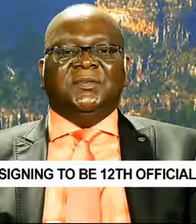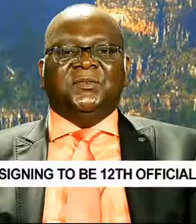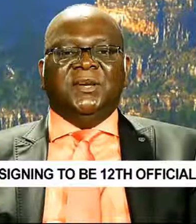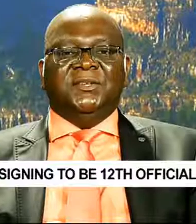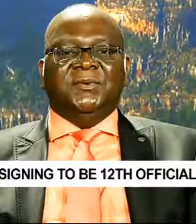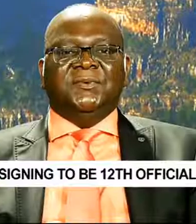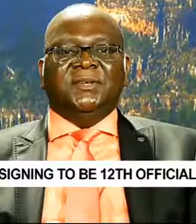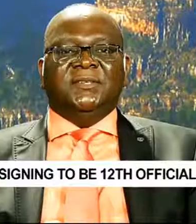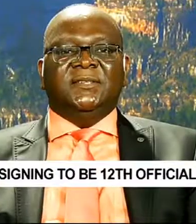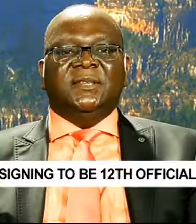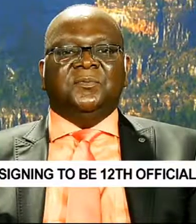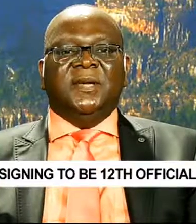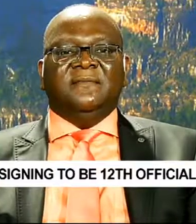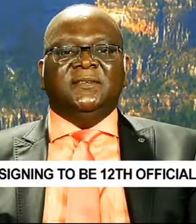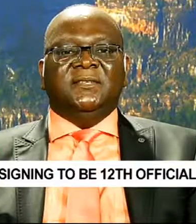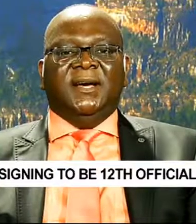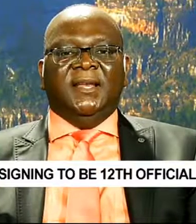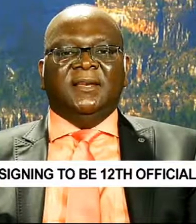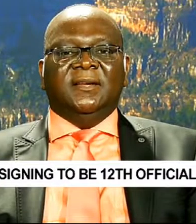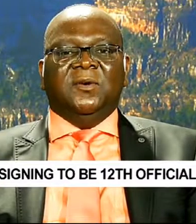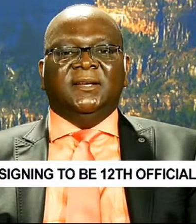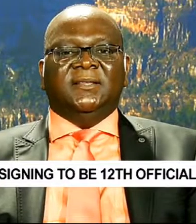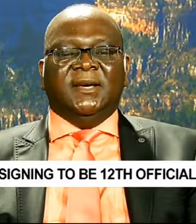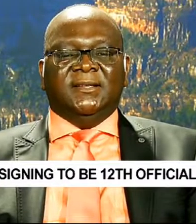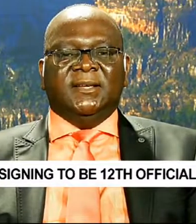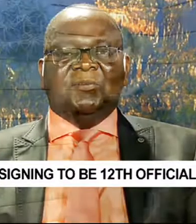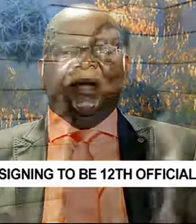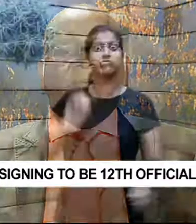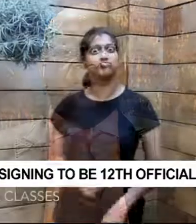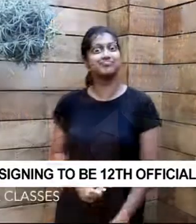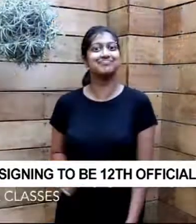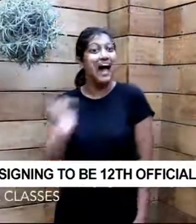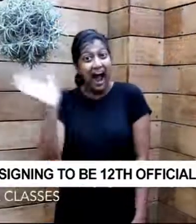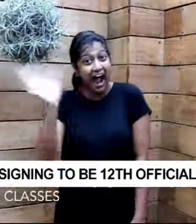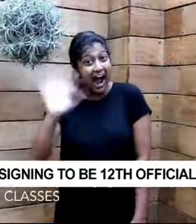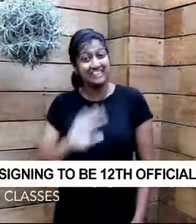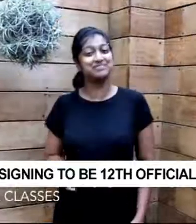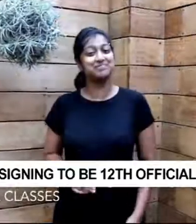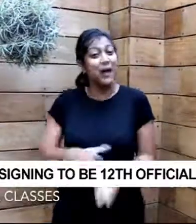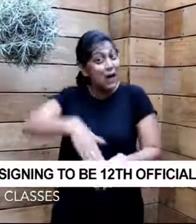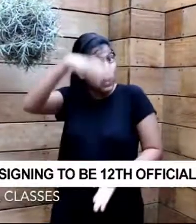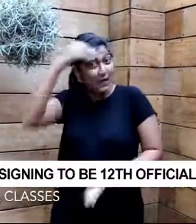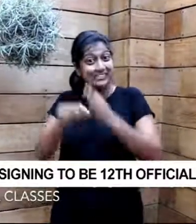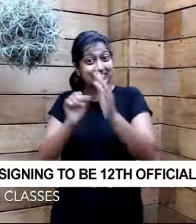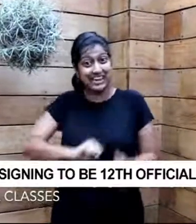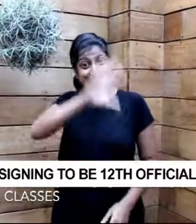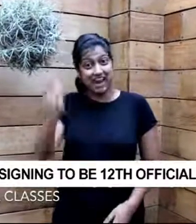It's quite huge. It's just that we haven't done quite thorough research on how much we do have. But the fact remains is that they